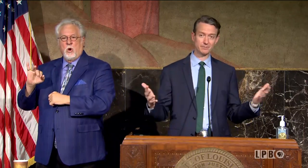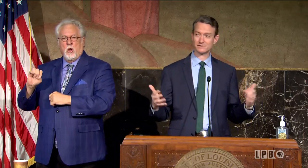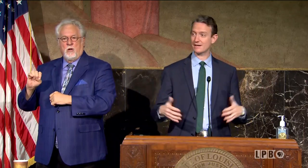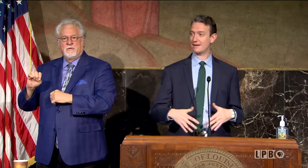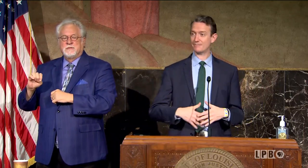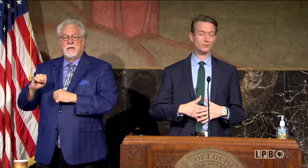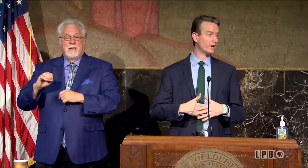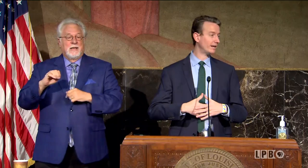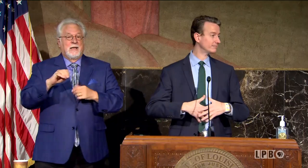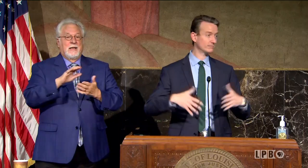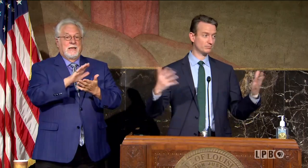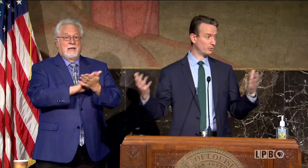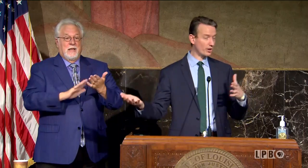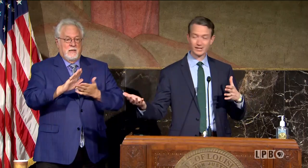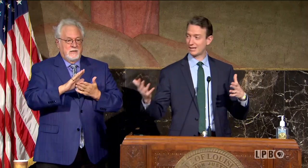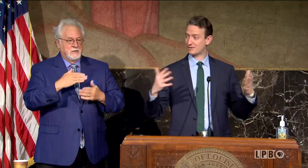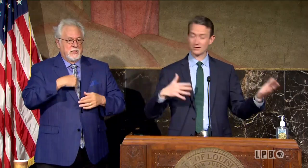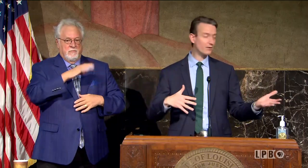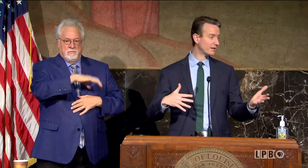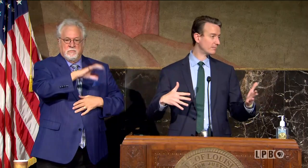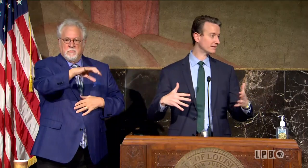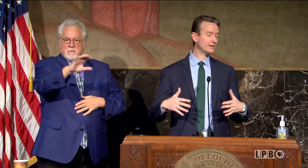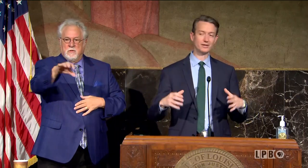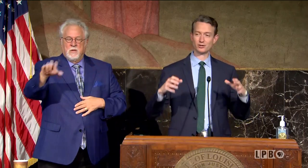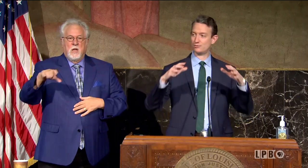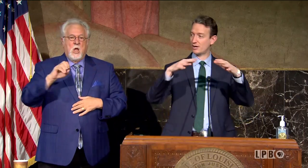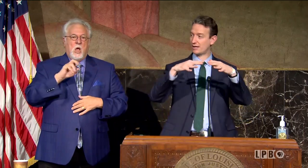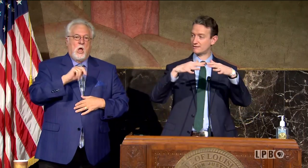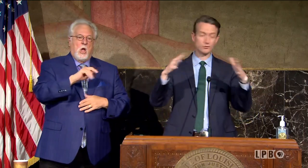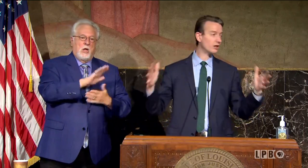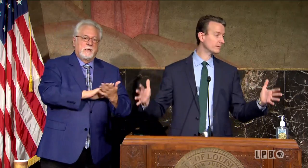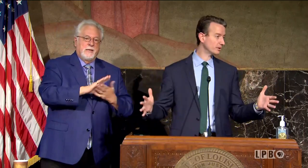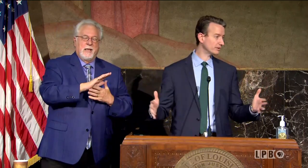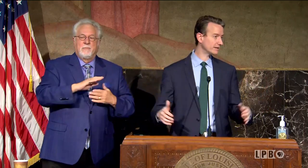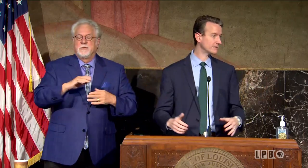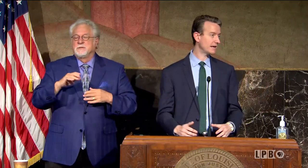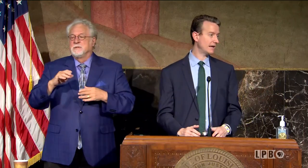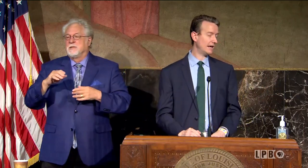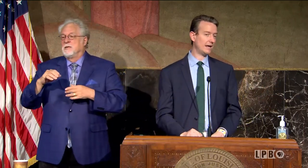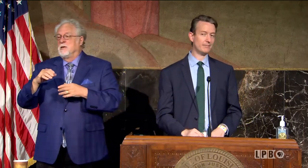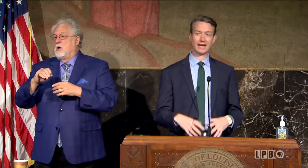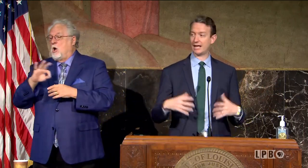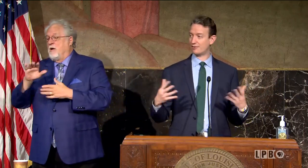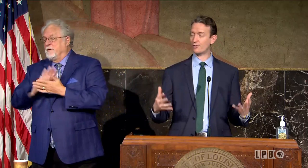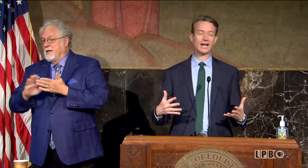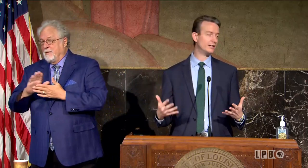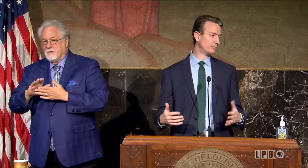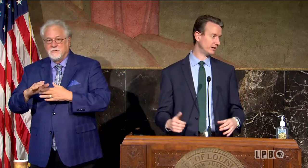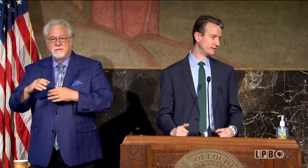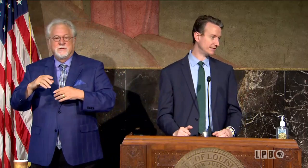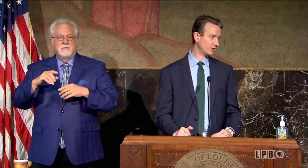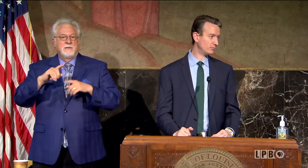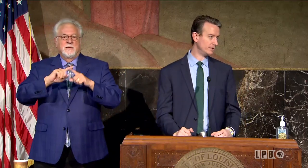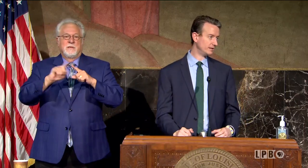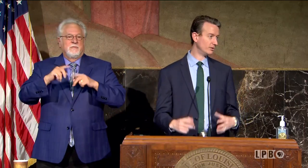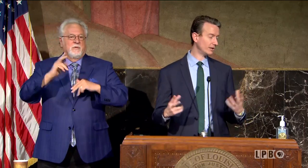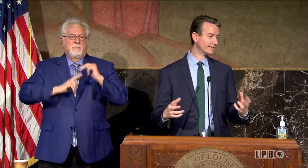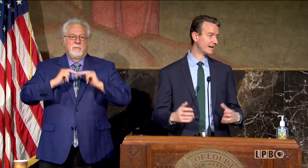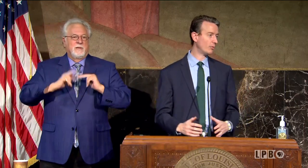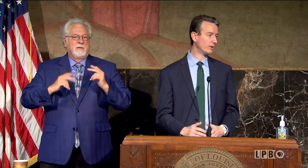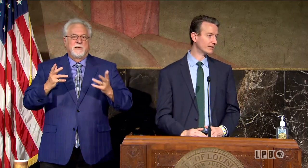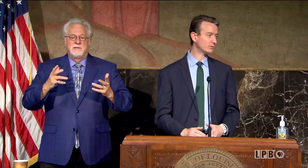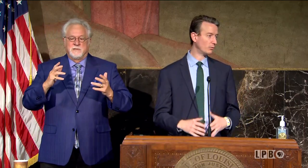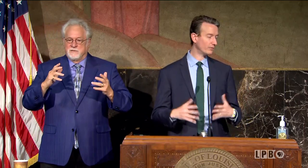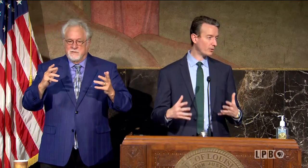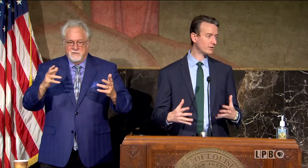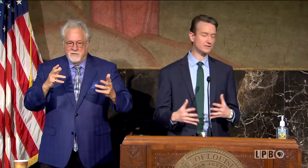on a campus. You've got both on-campus and off-campus living. You've got sprawling buildings and a variety of places that could be, linked